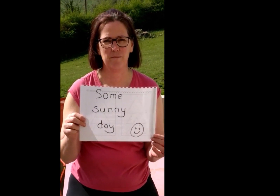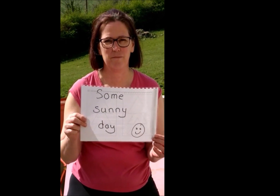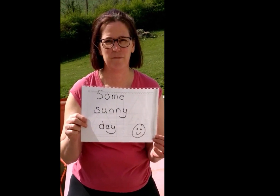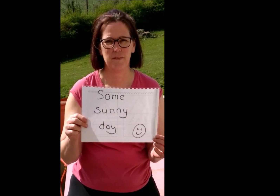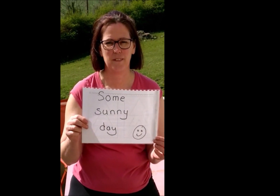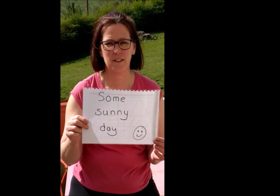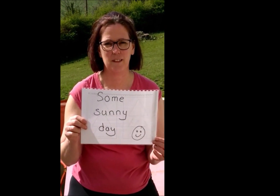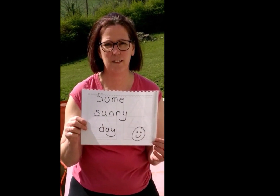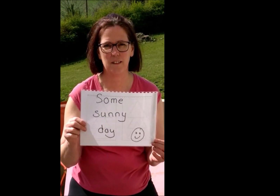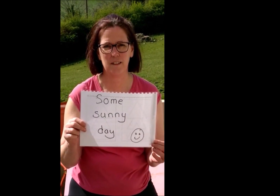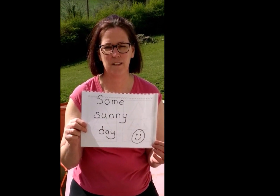day.